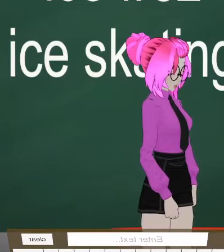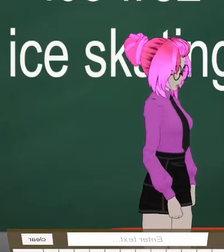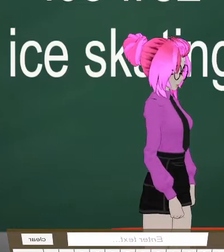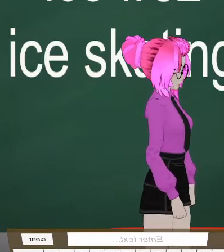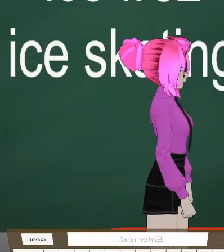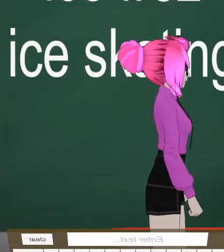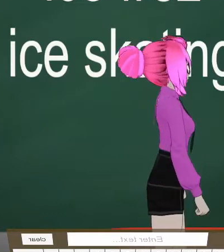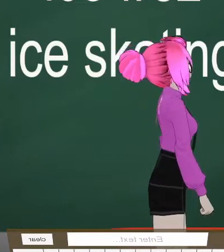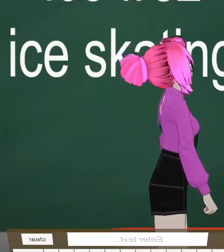don't miss anything